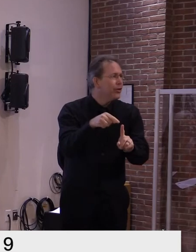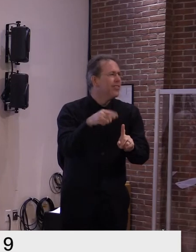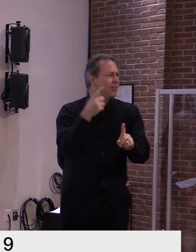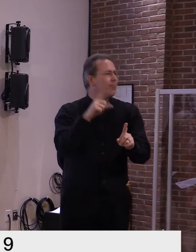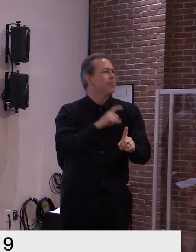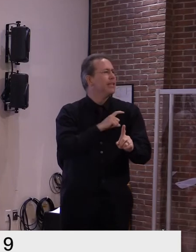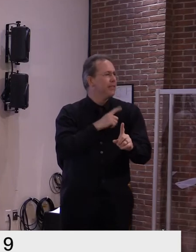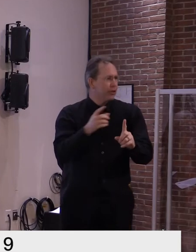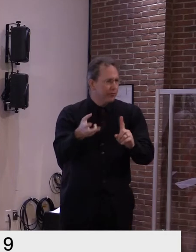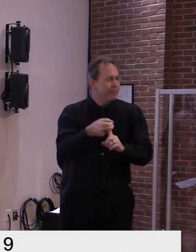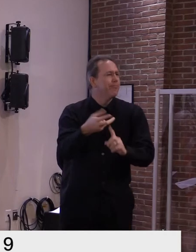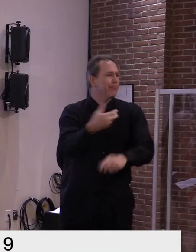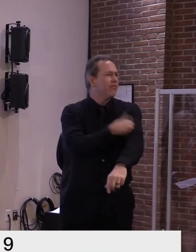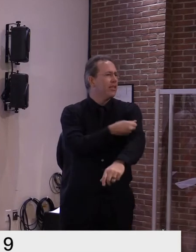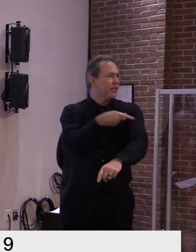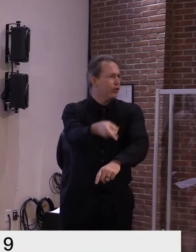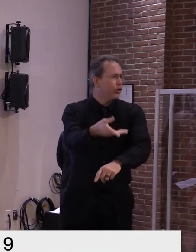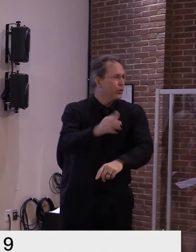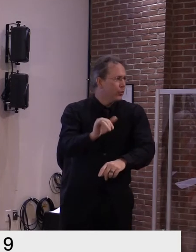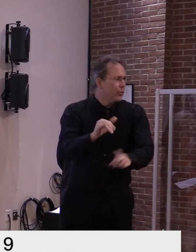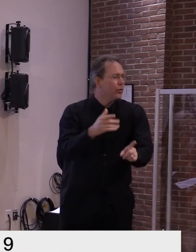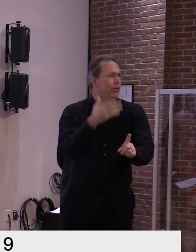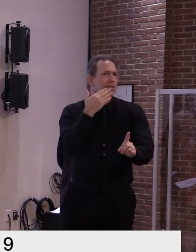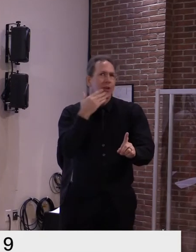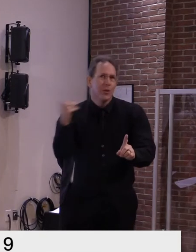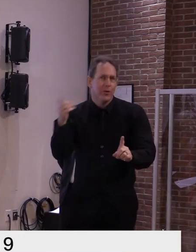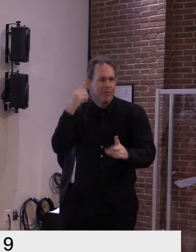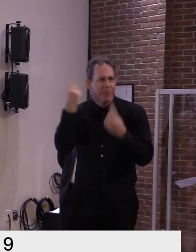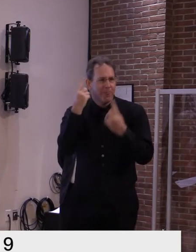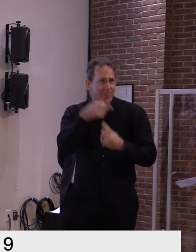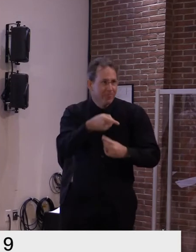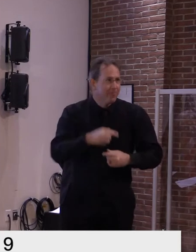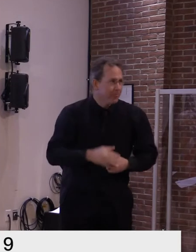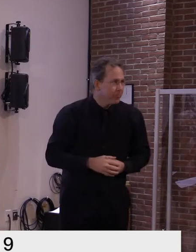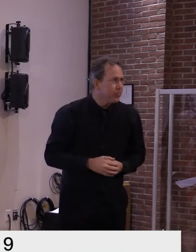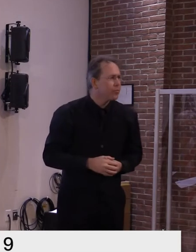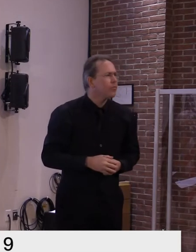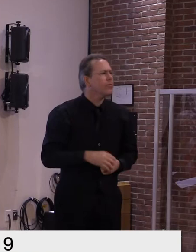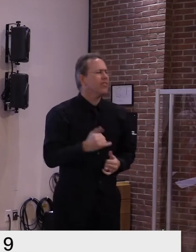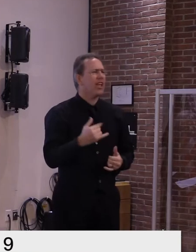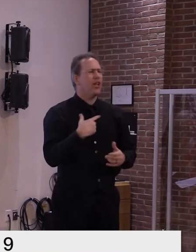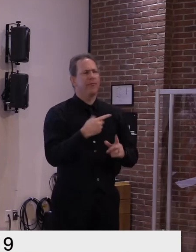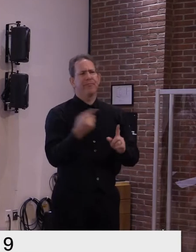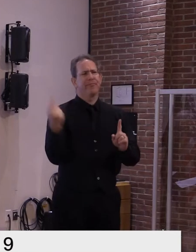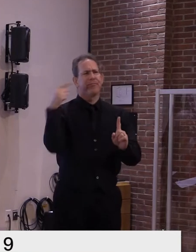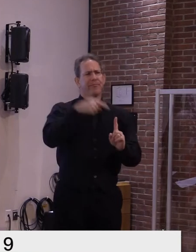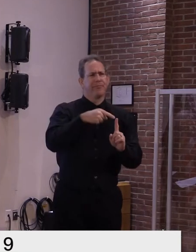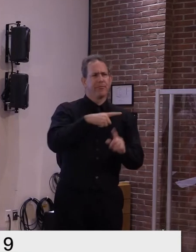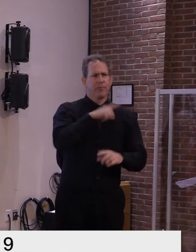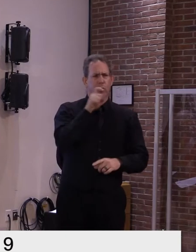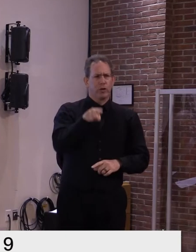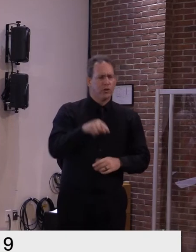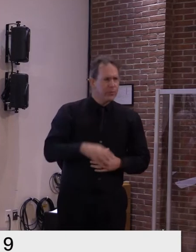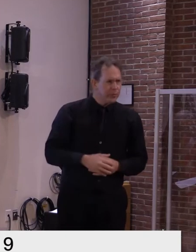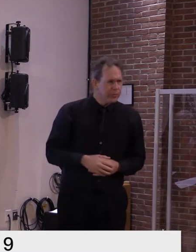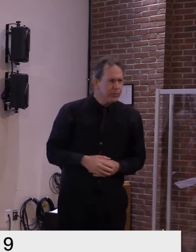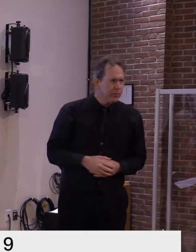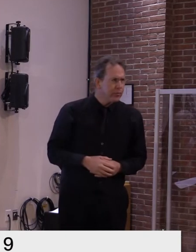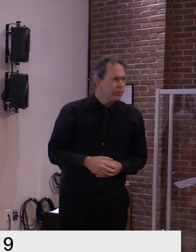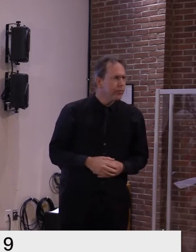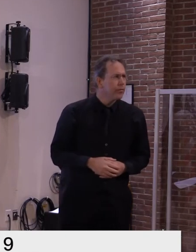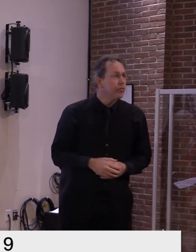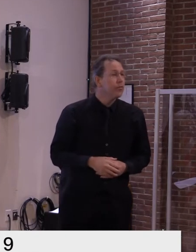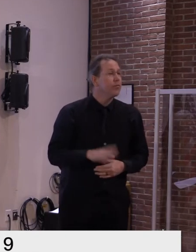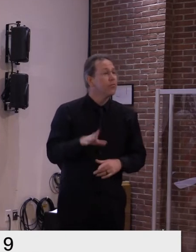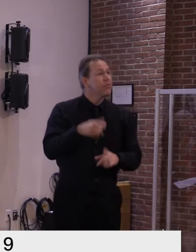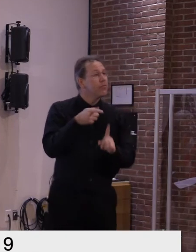With that said, how many police in Vermont have tested positive for COVID? And I'm told this morning there apparently